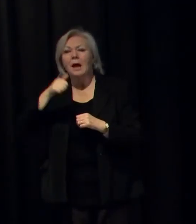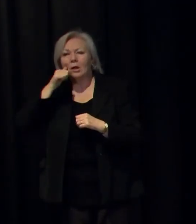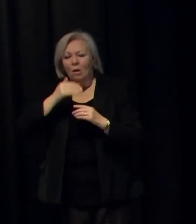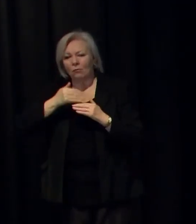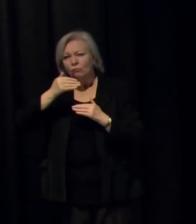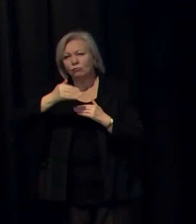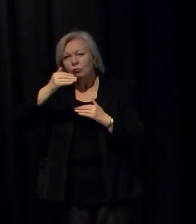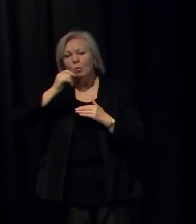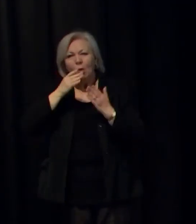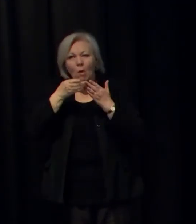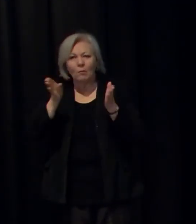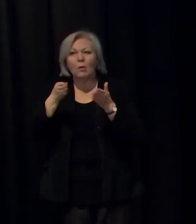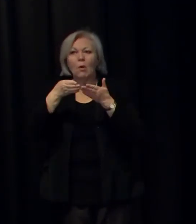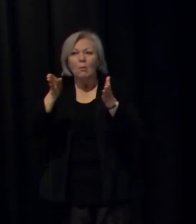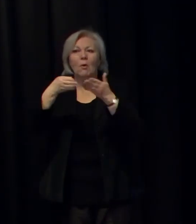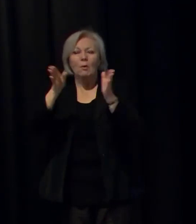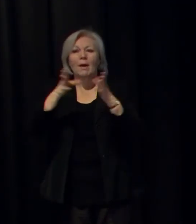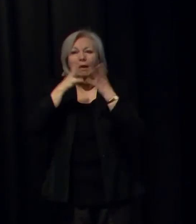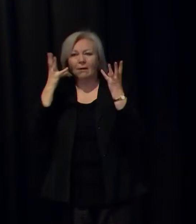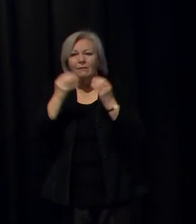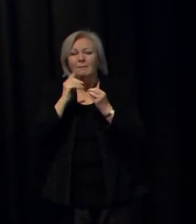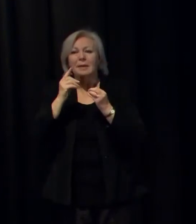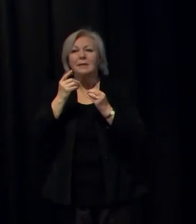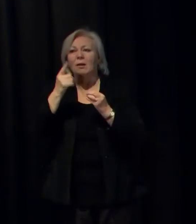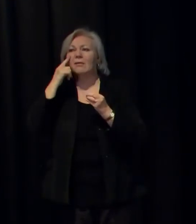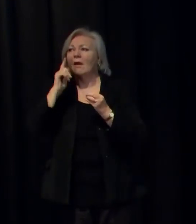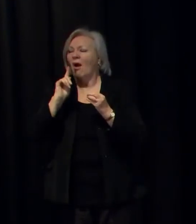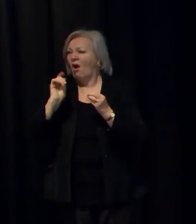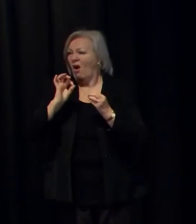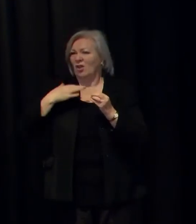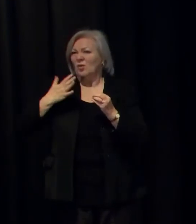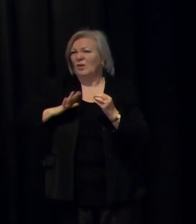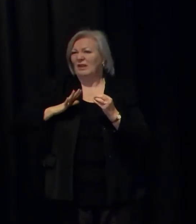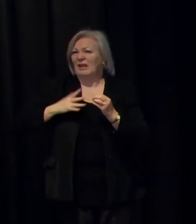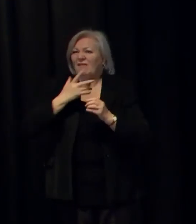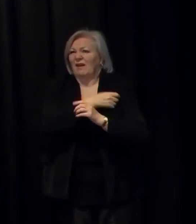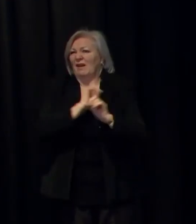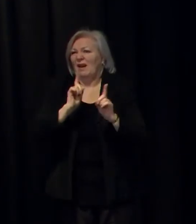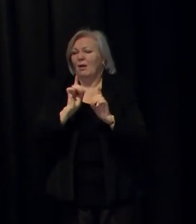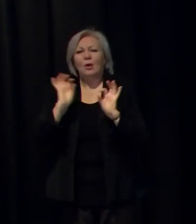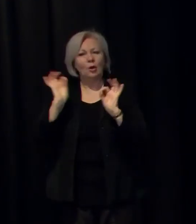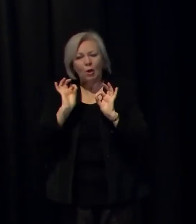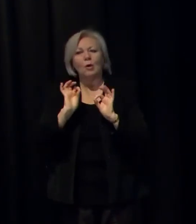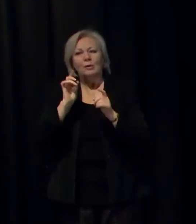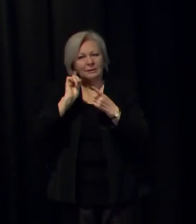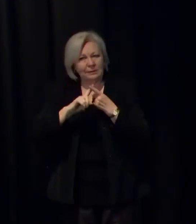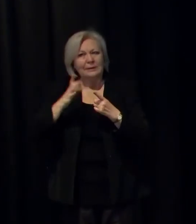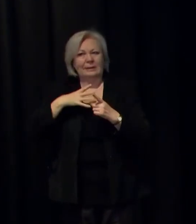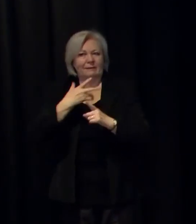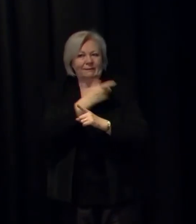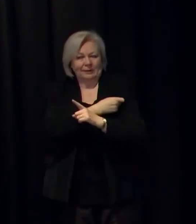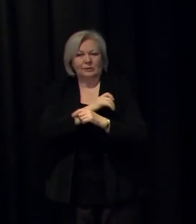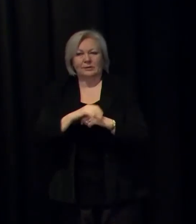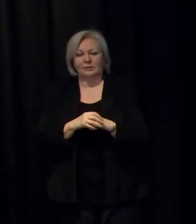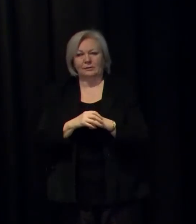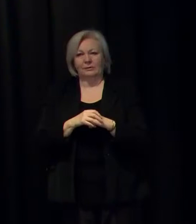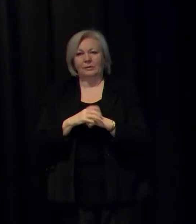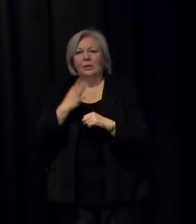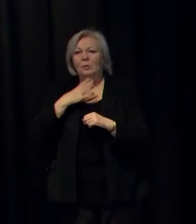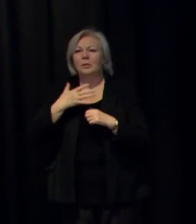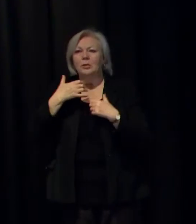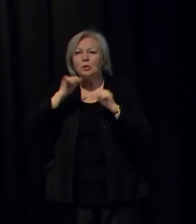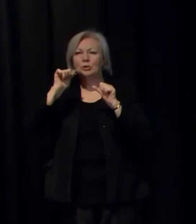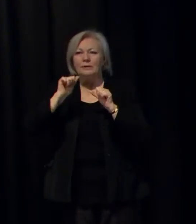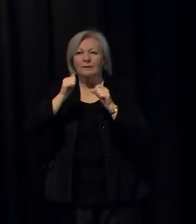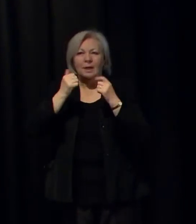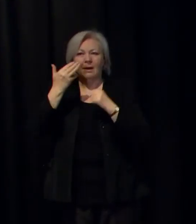couple of weeks, vaccination's still incredibly important. And if we can get to 90 and 91 and 92 and 93%, as high